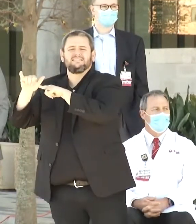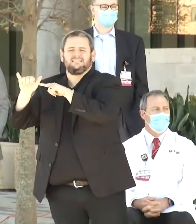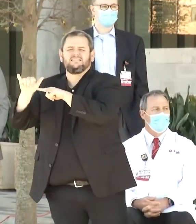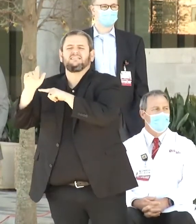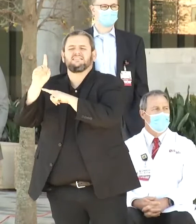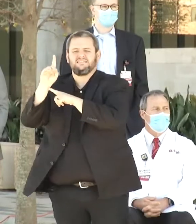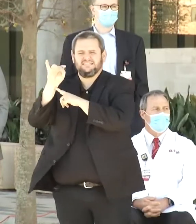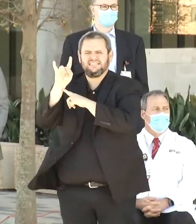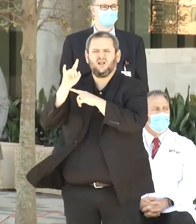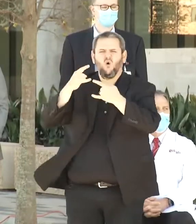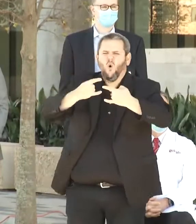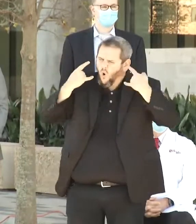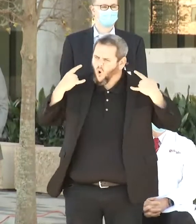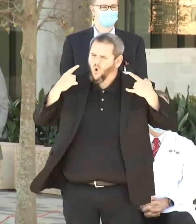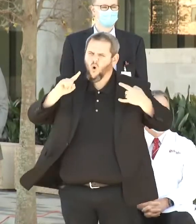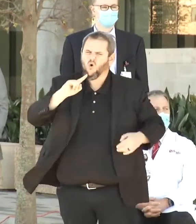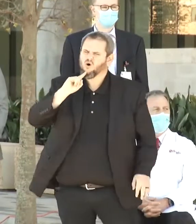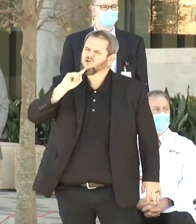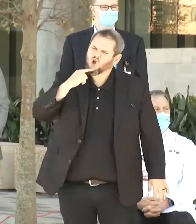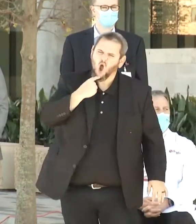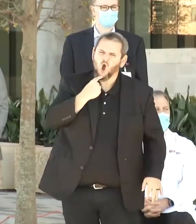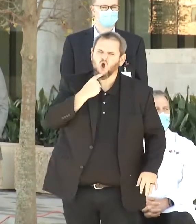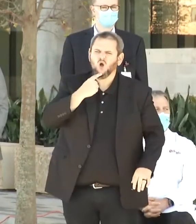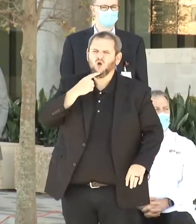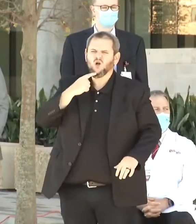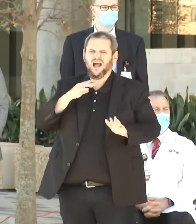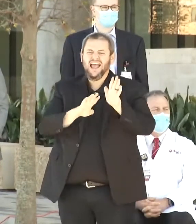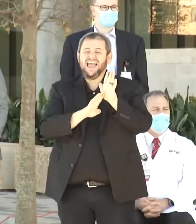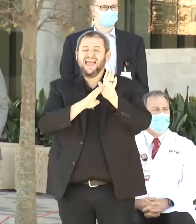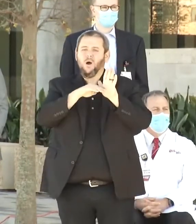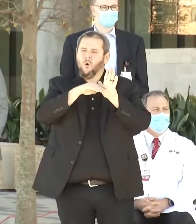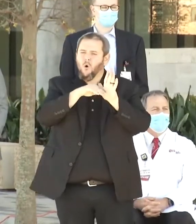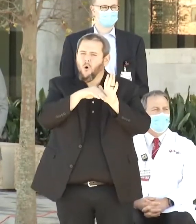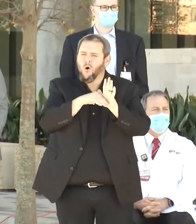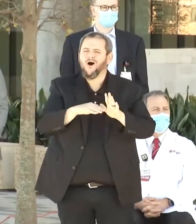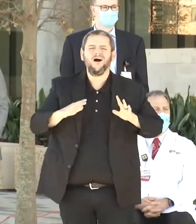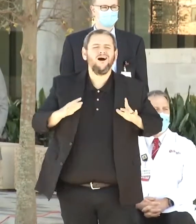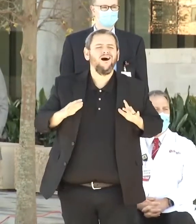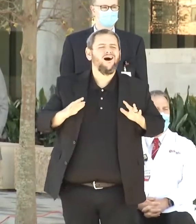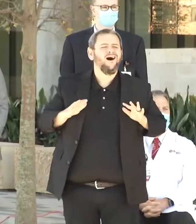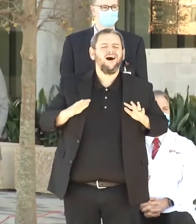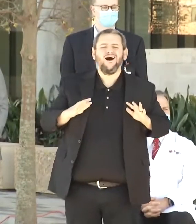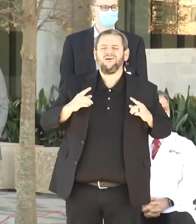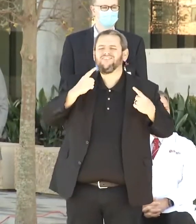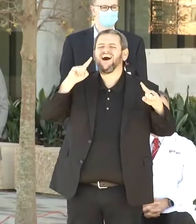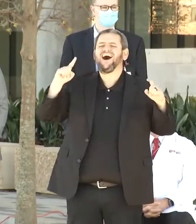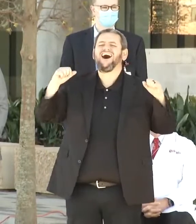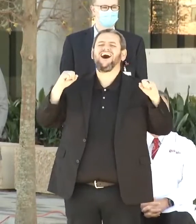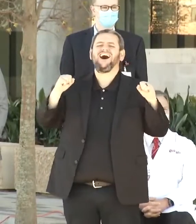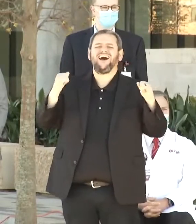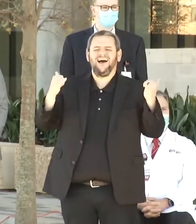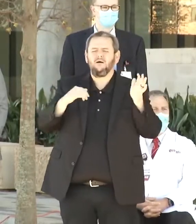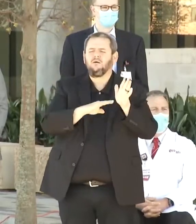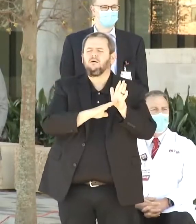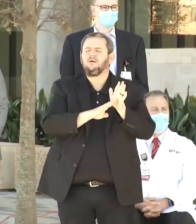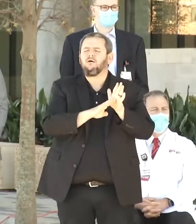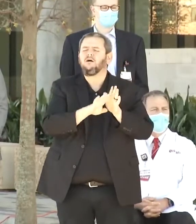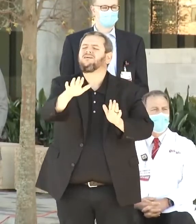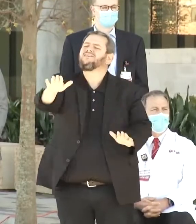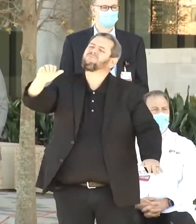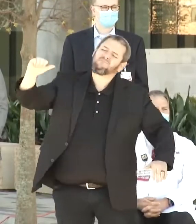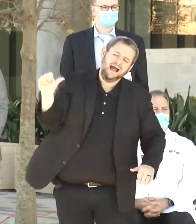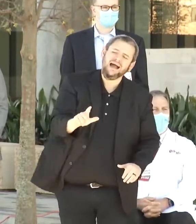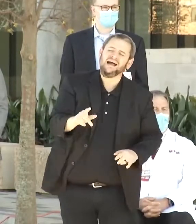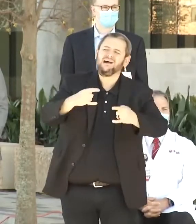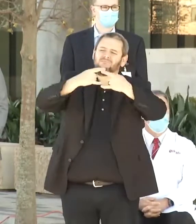up. Keep doing your part. We need it more than ever right now. I toured a COVID ward again the